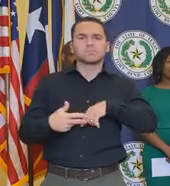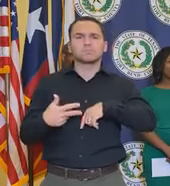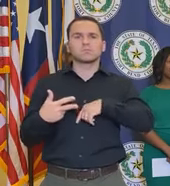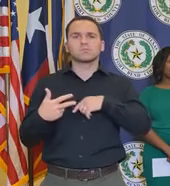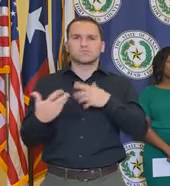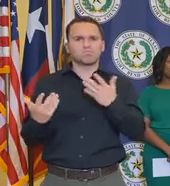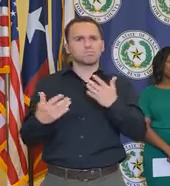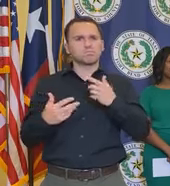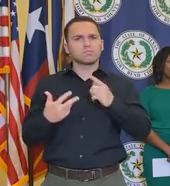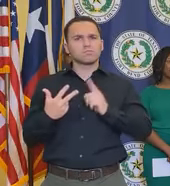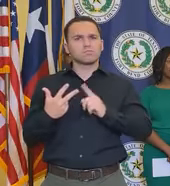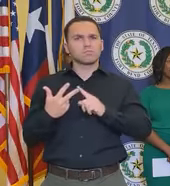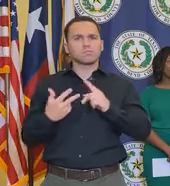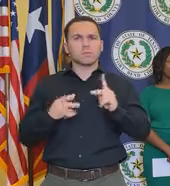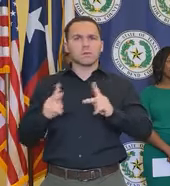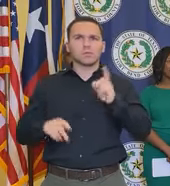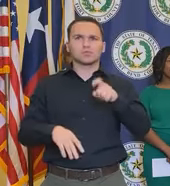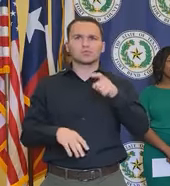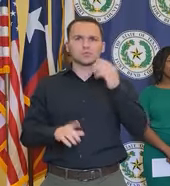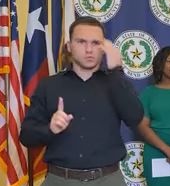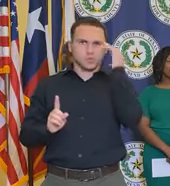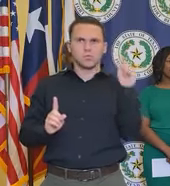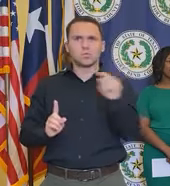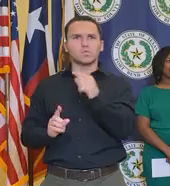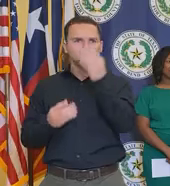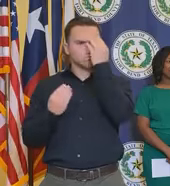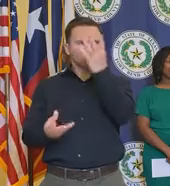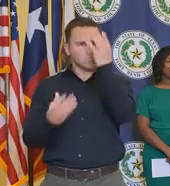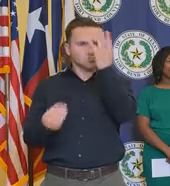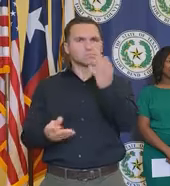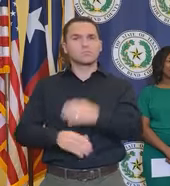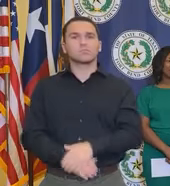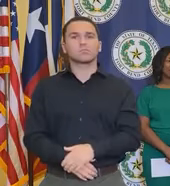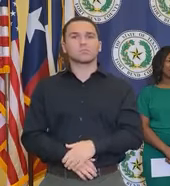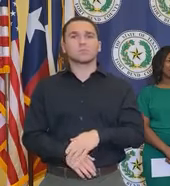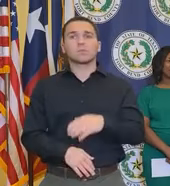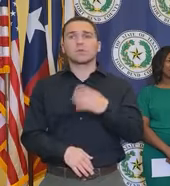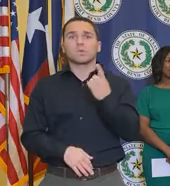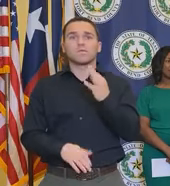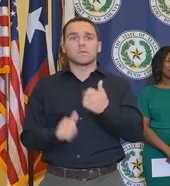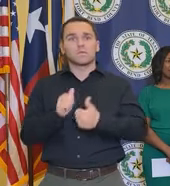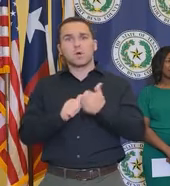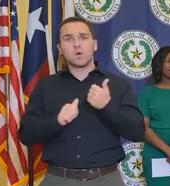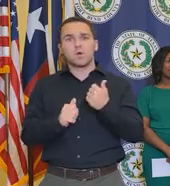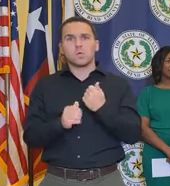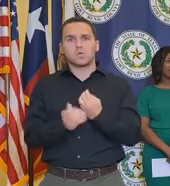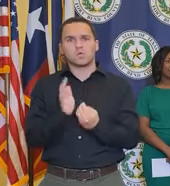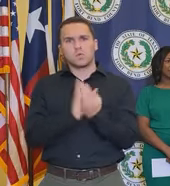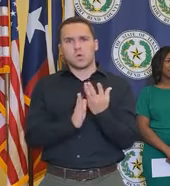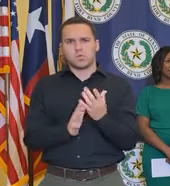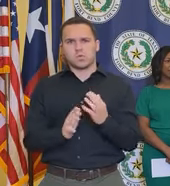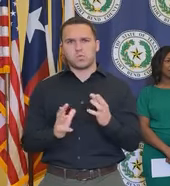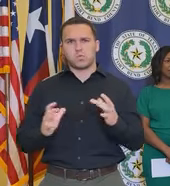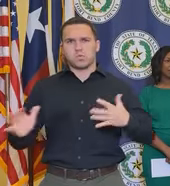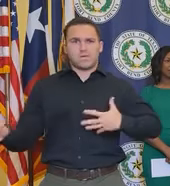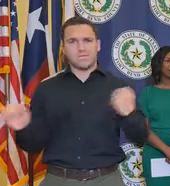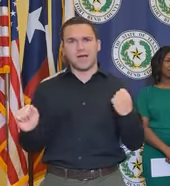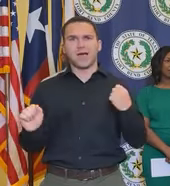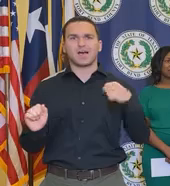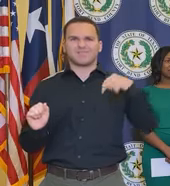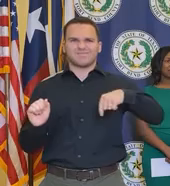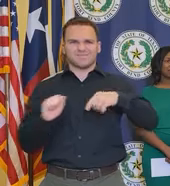know if one of the fastest growing county is Fort Bend County. People should know who their elected officials are, what